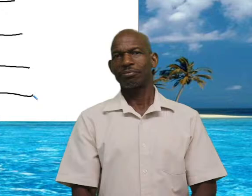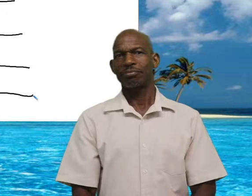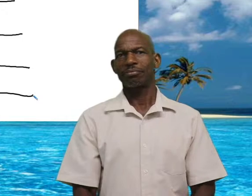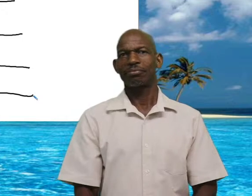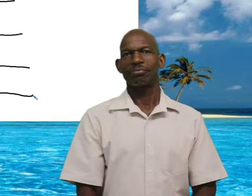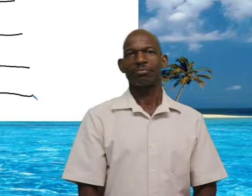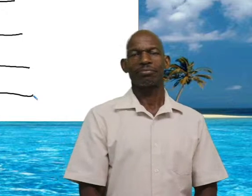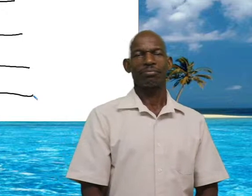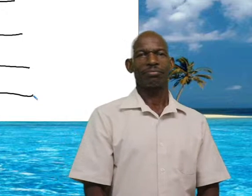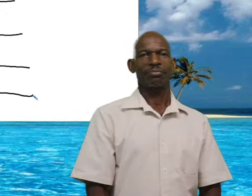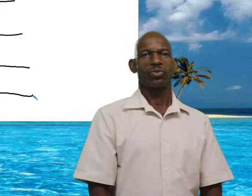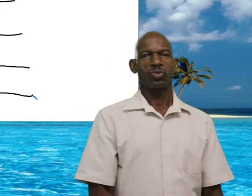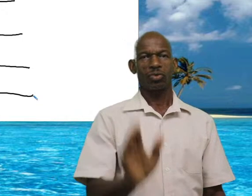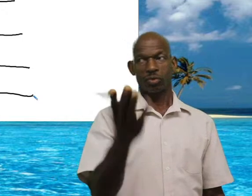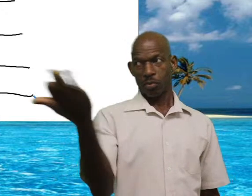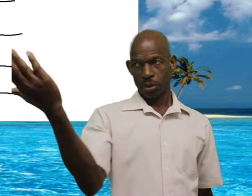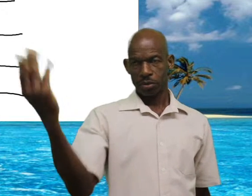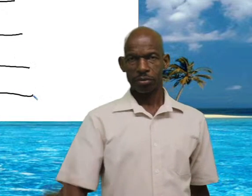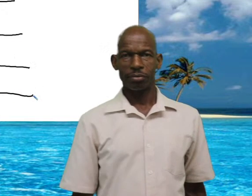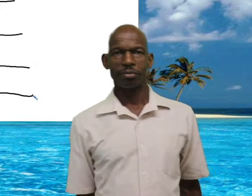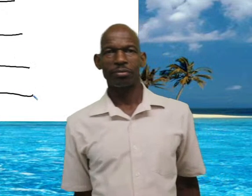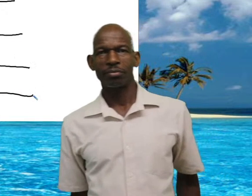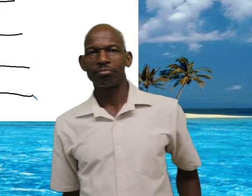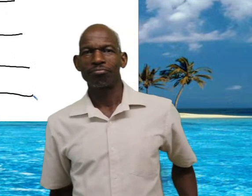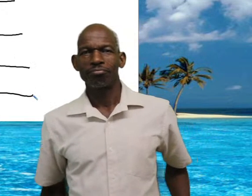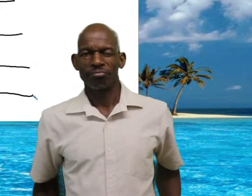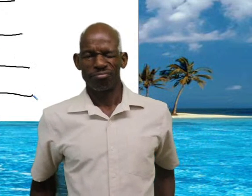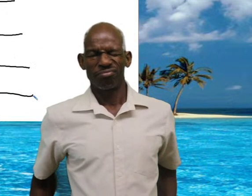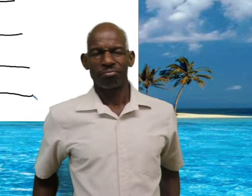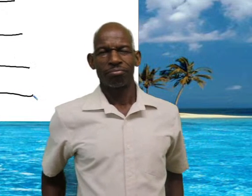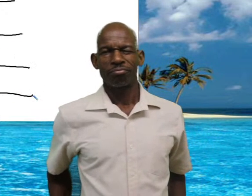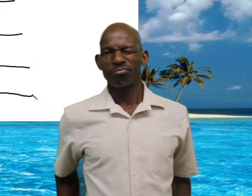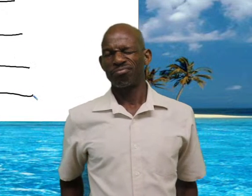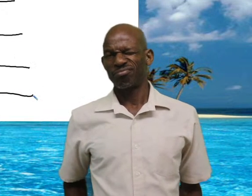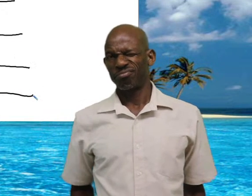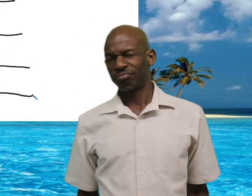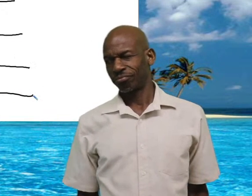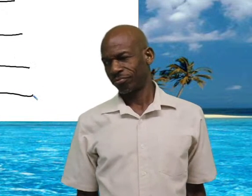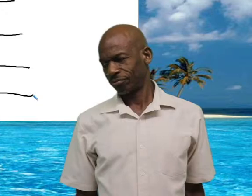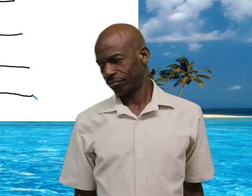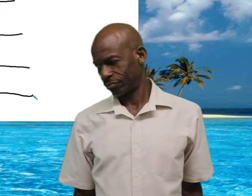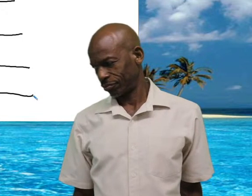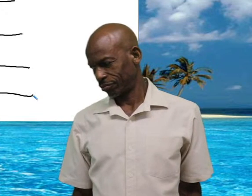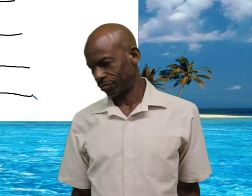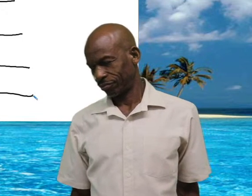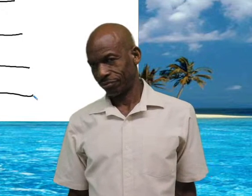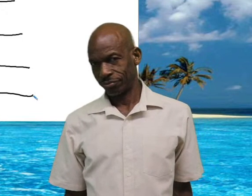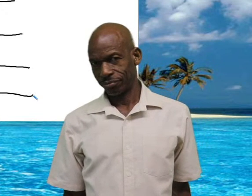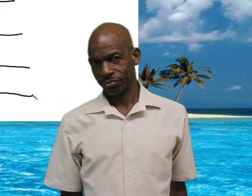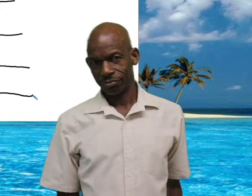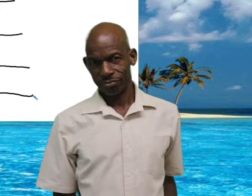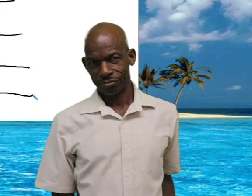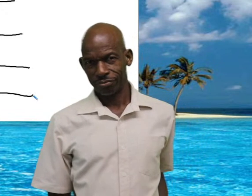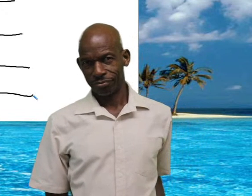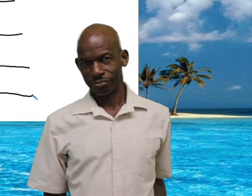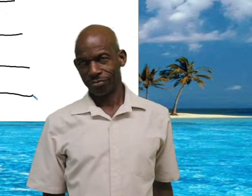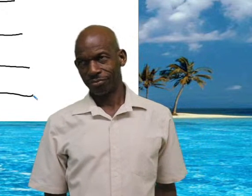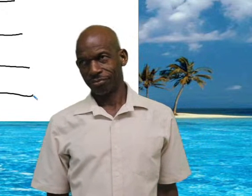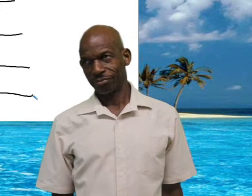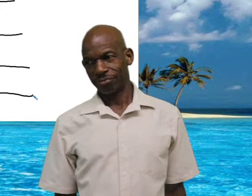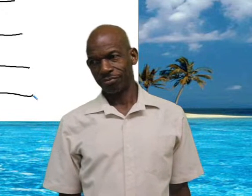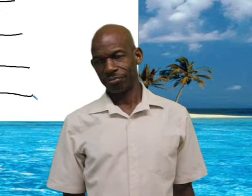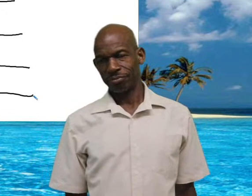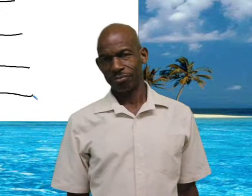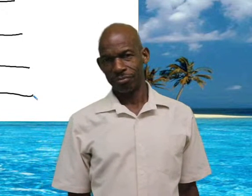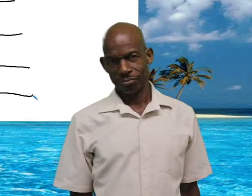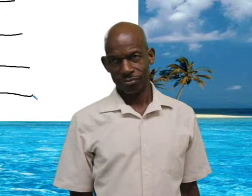is singular or plural. All right, so complete that, and then we're going on to the next word. Just do it a few minutes. All right,